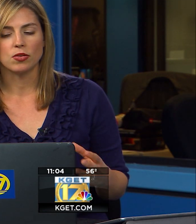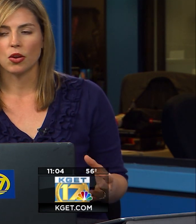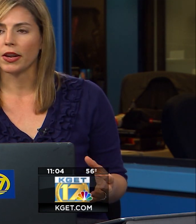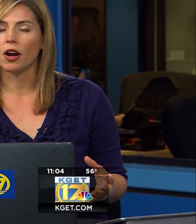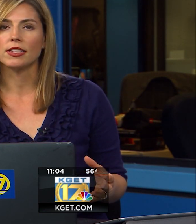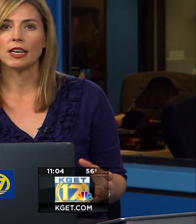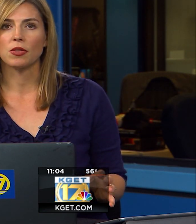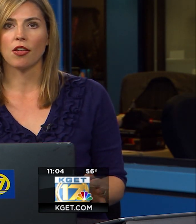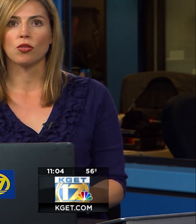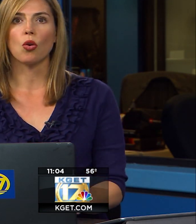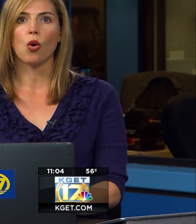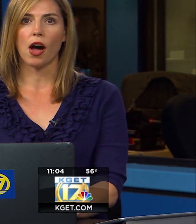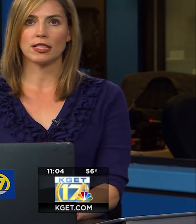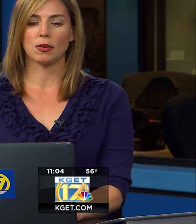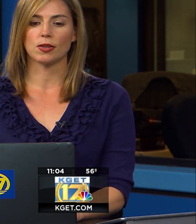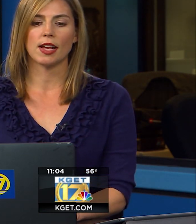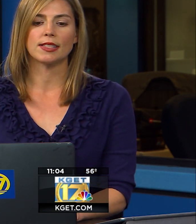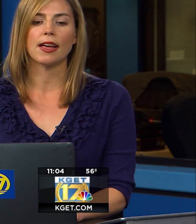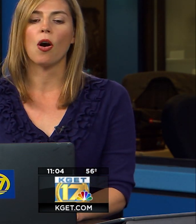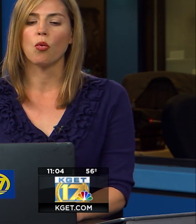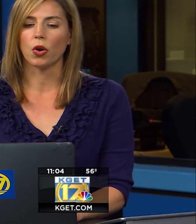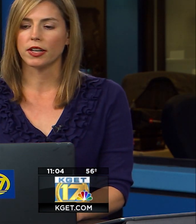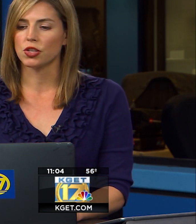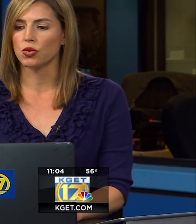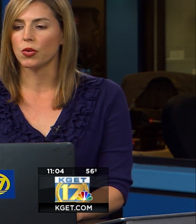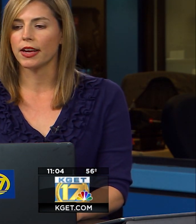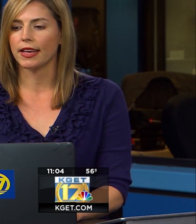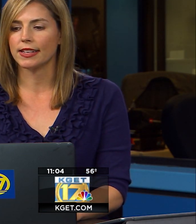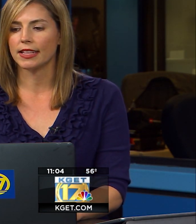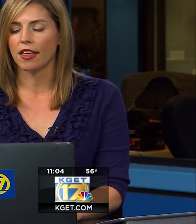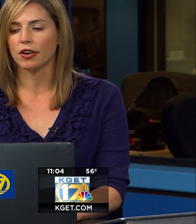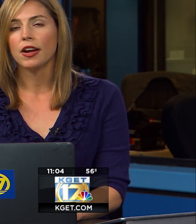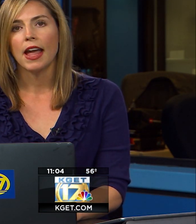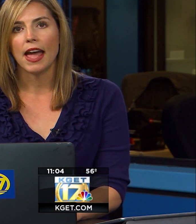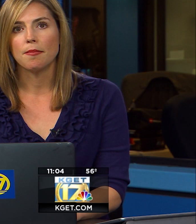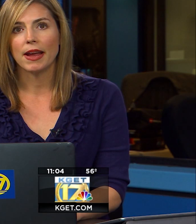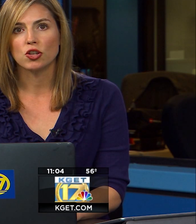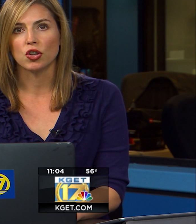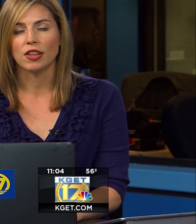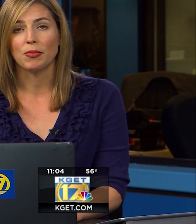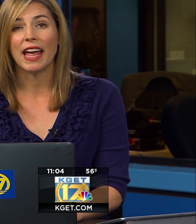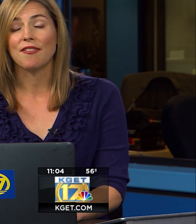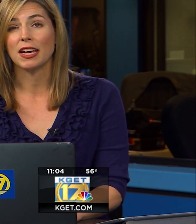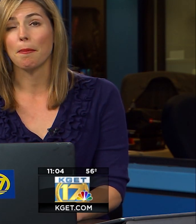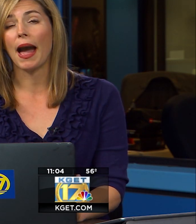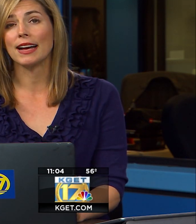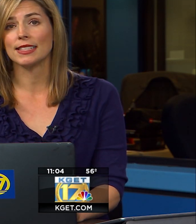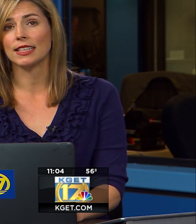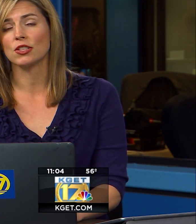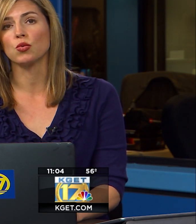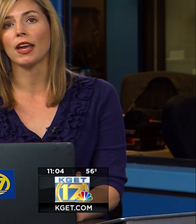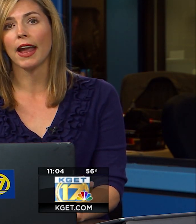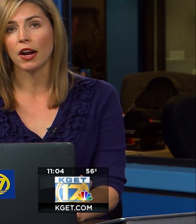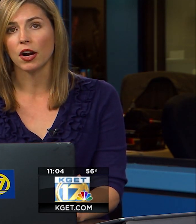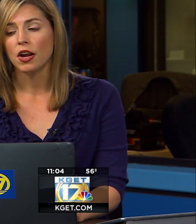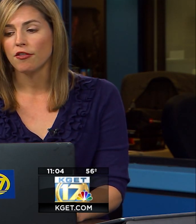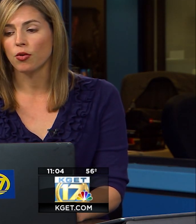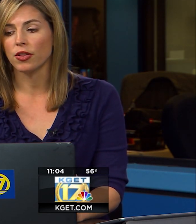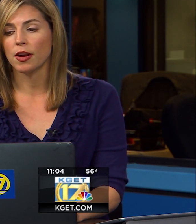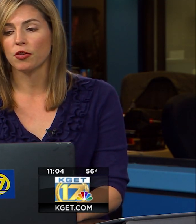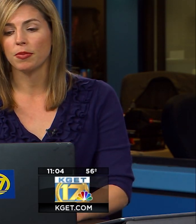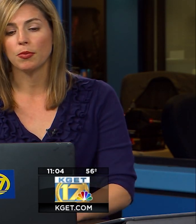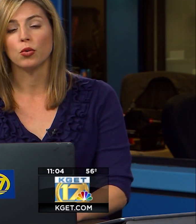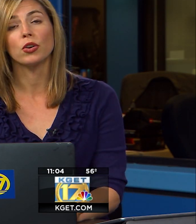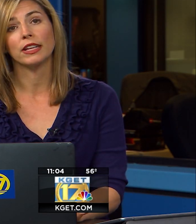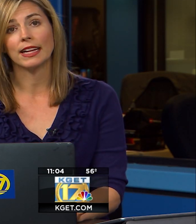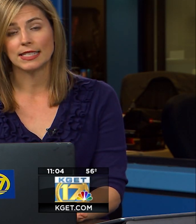he's also in contact with other local hospitals as they all work to get together and make sure that we have the capacity to care for